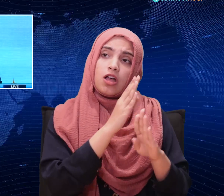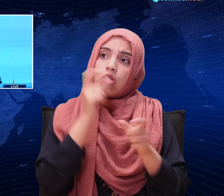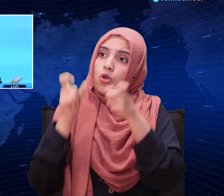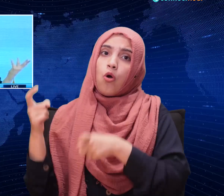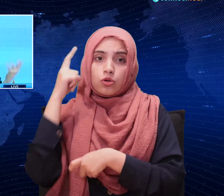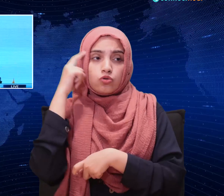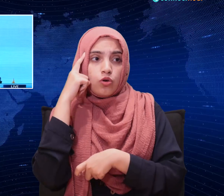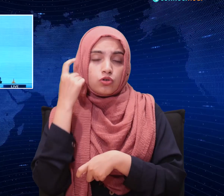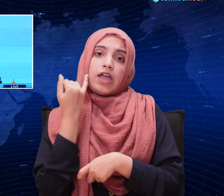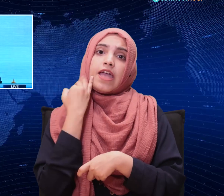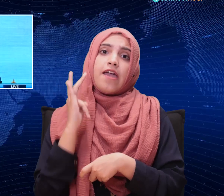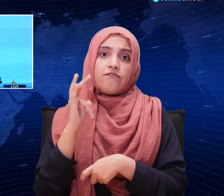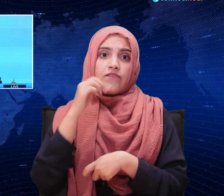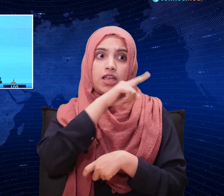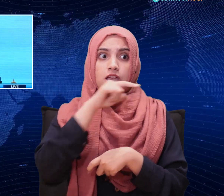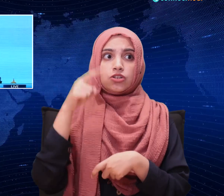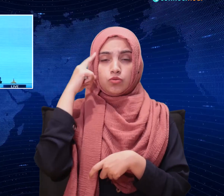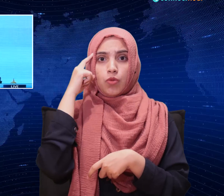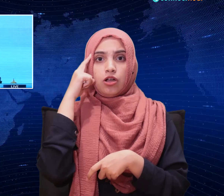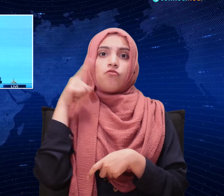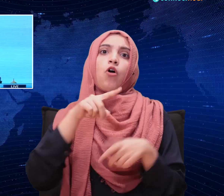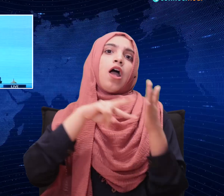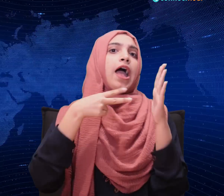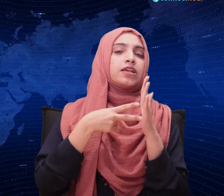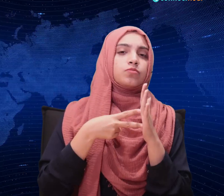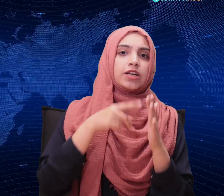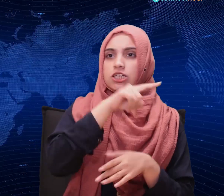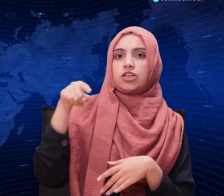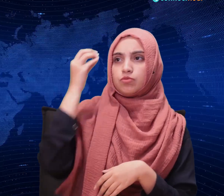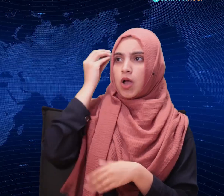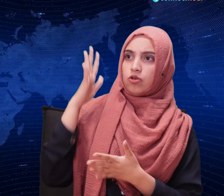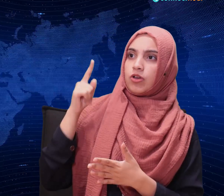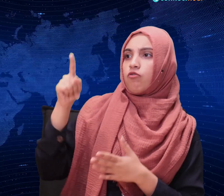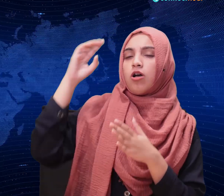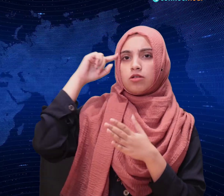English should not be a status symbol, the Premier stressed.